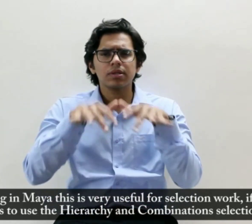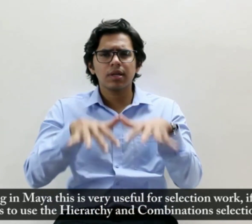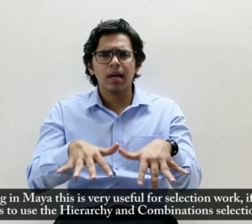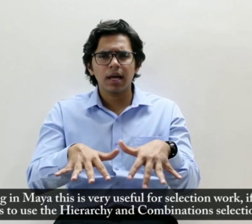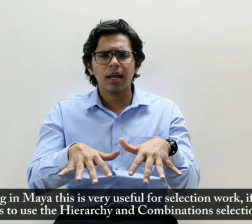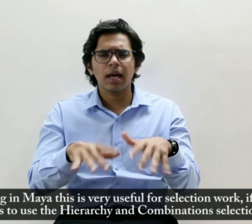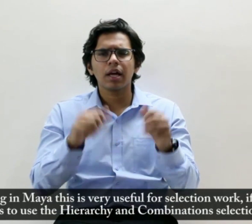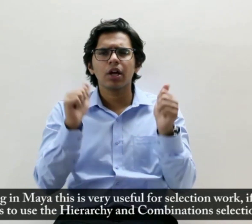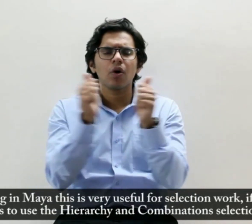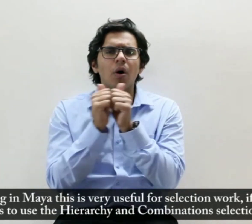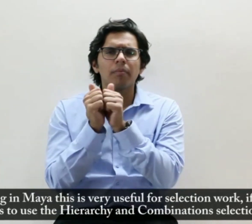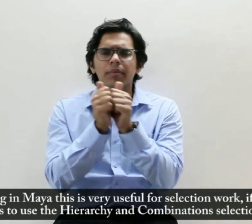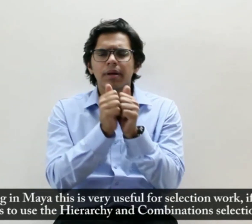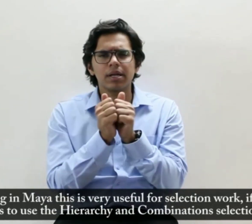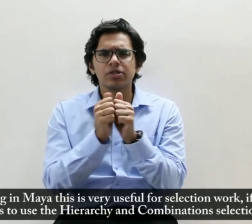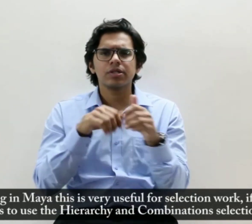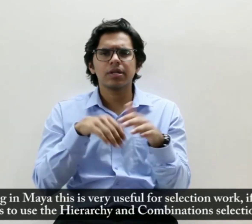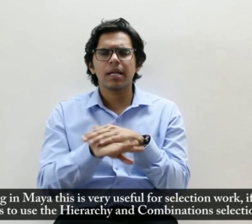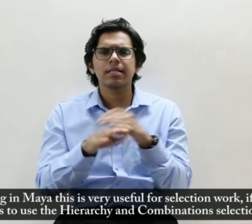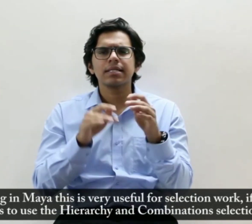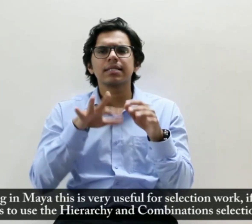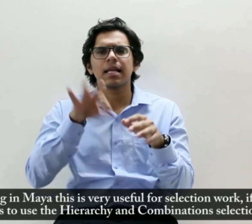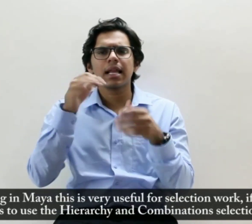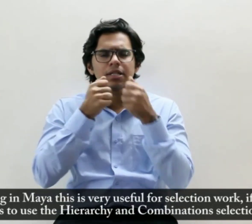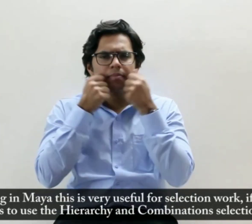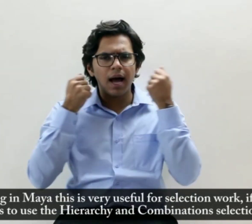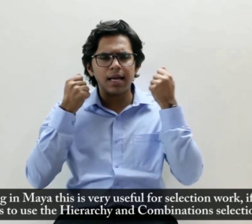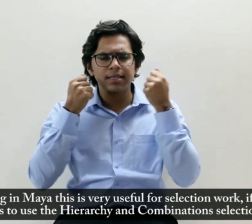hierarchy and combinations selection mask.